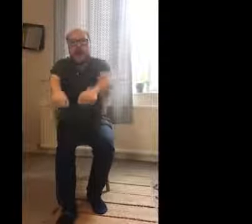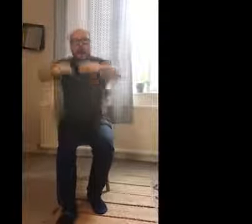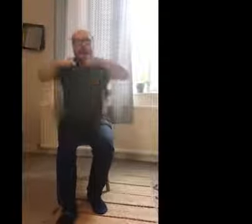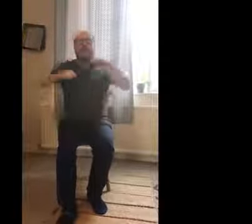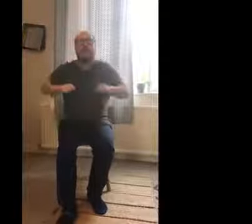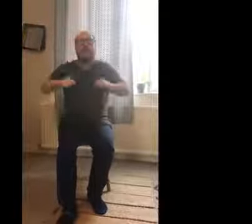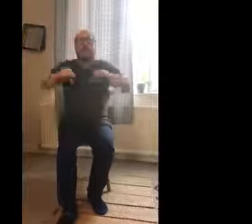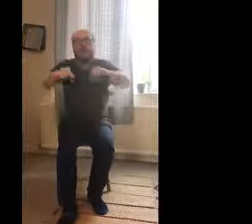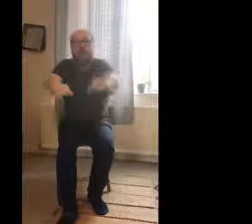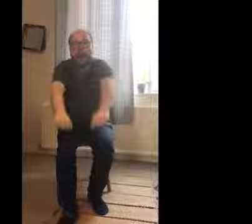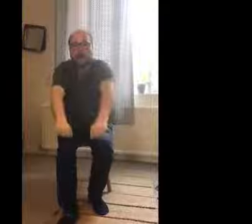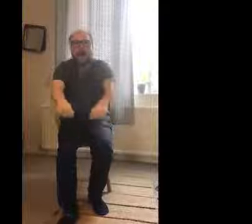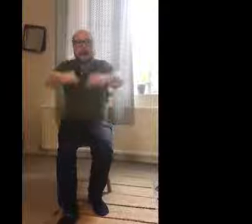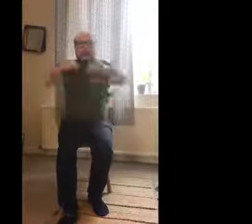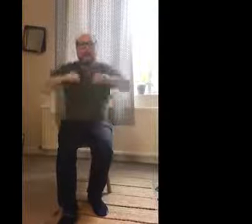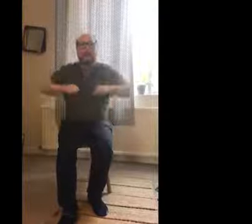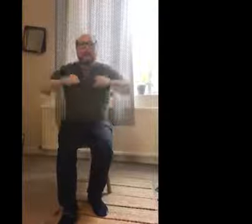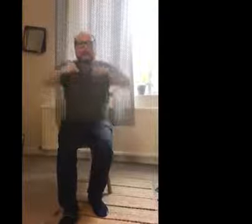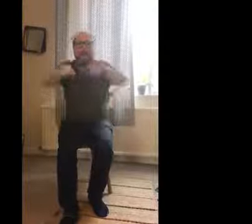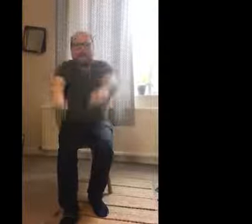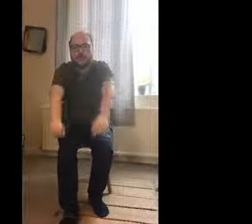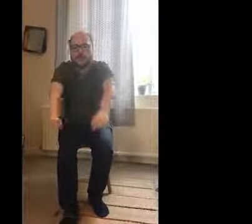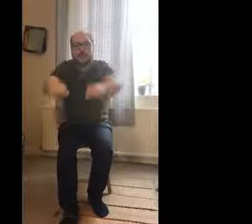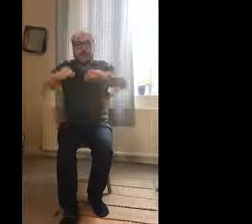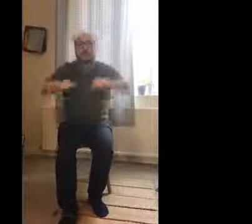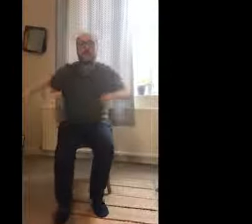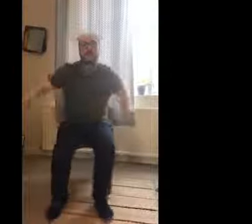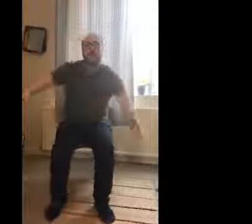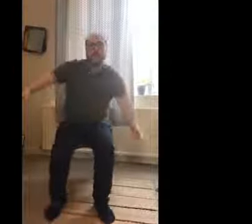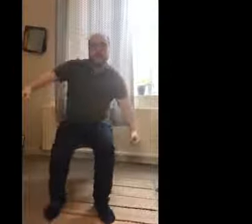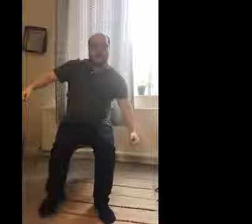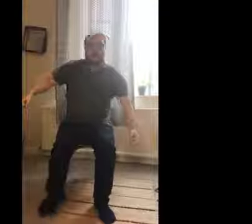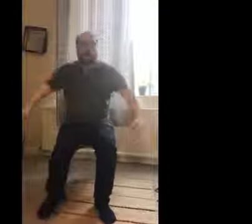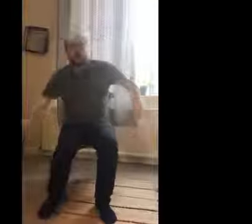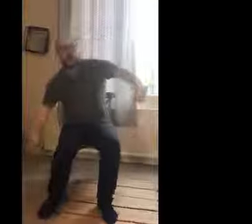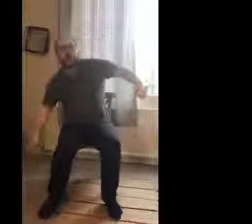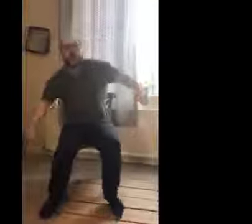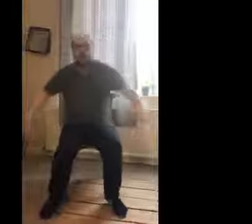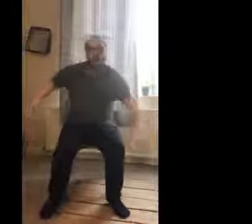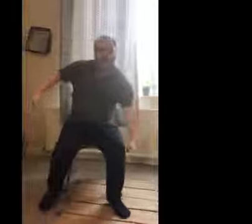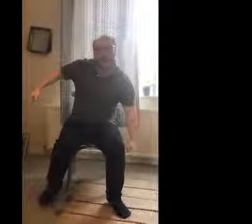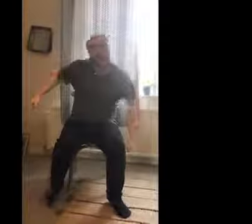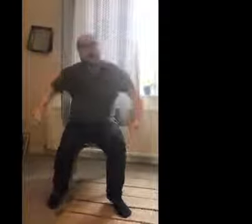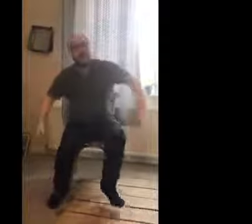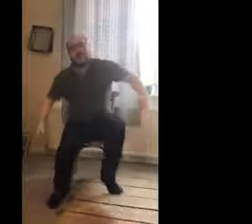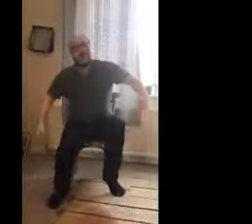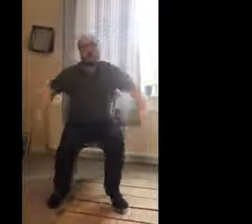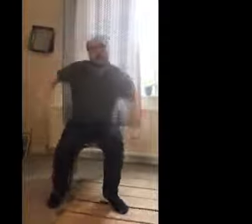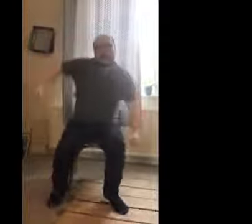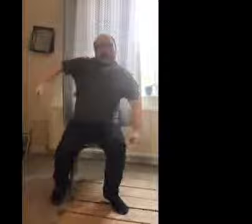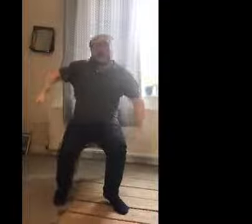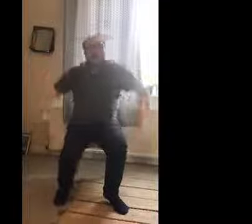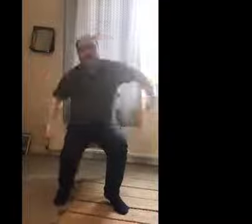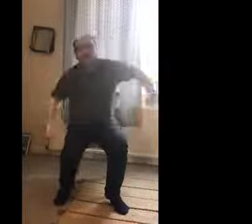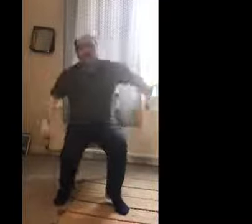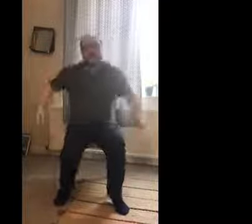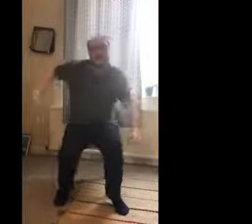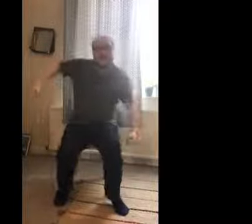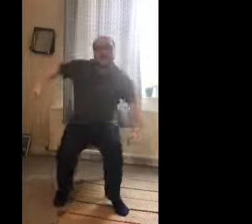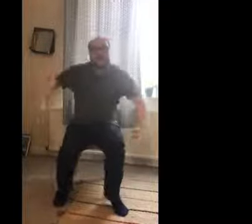merrily, merrily, merrily. Life is but a dream. Now we're going to rock. Now rock, rock your boat. Gently to and